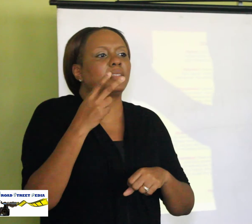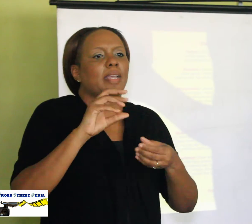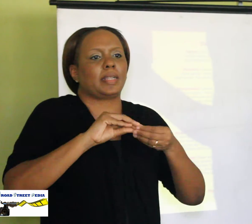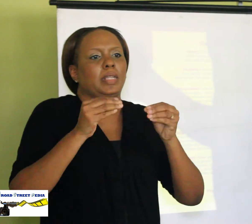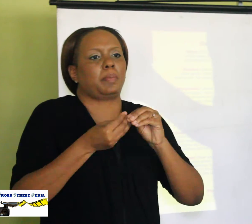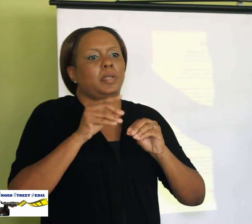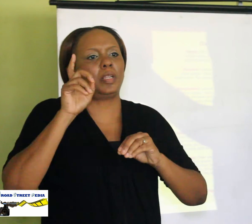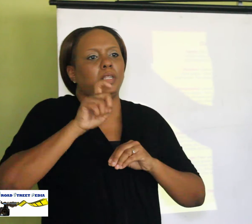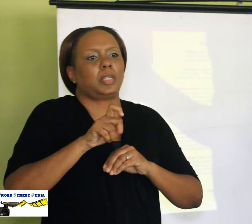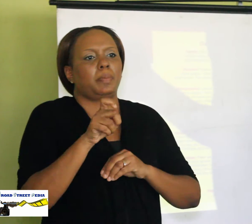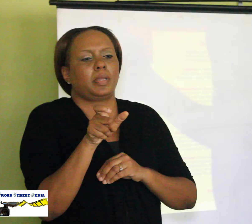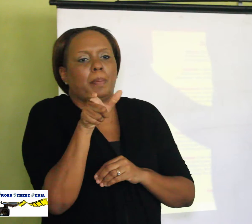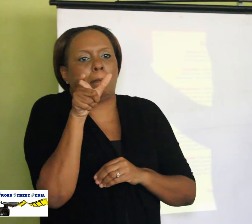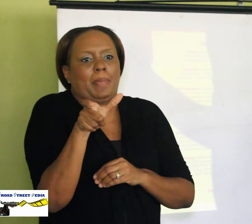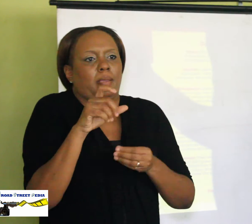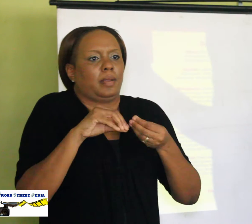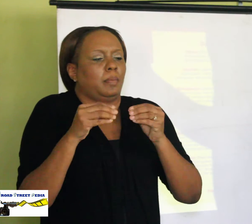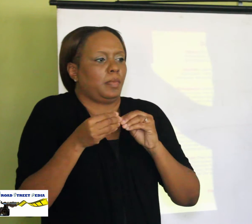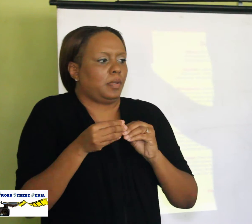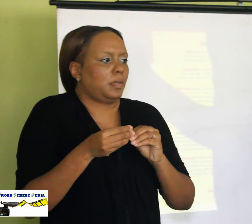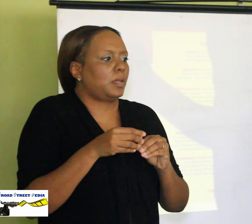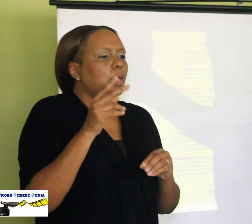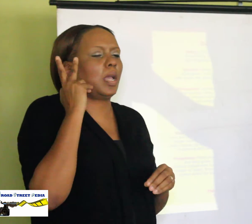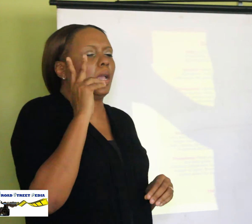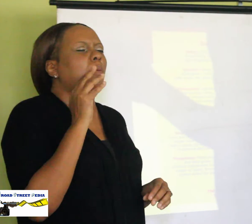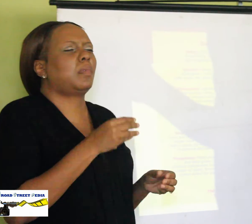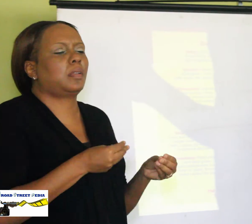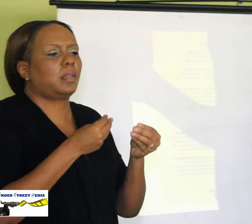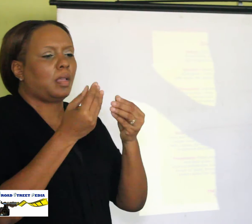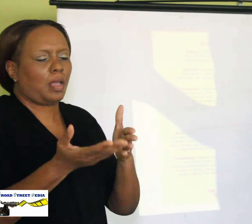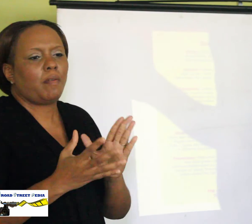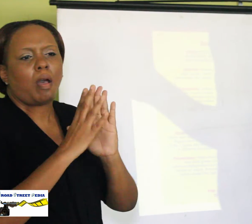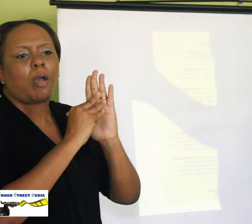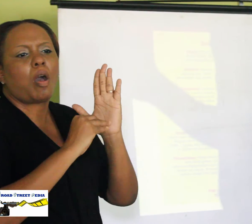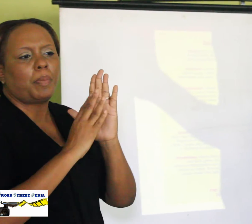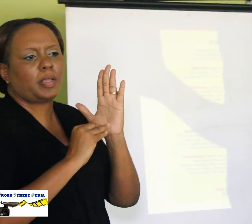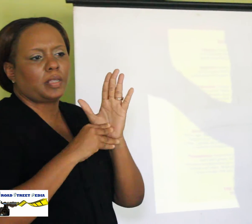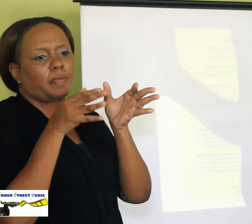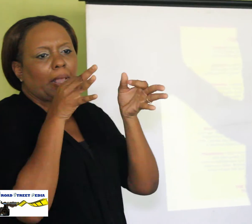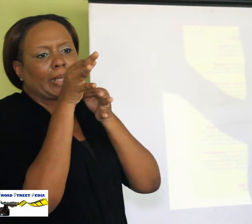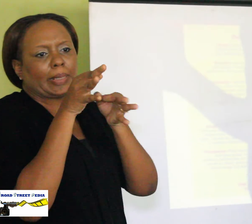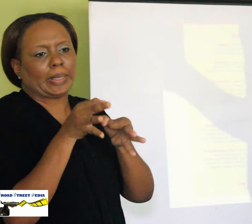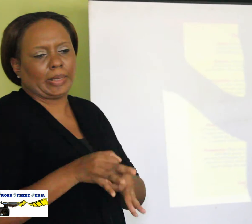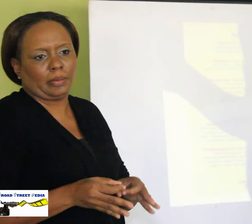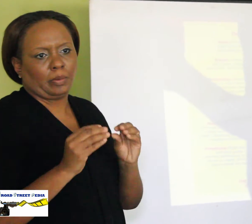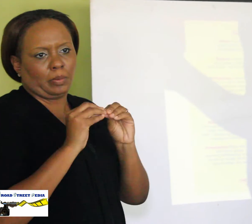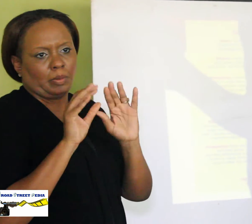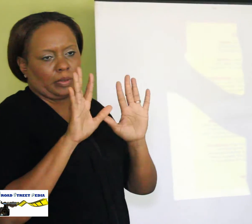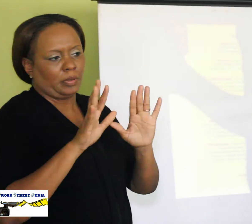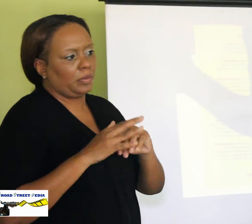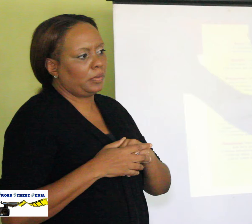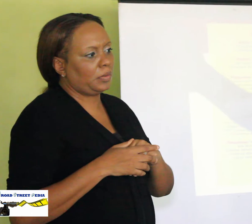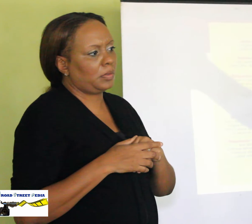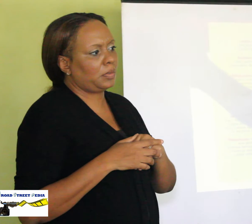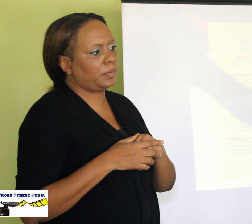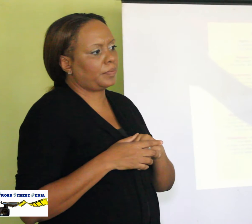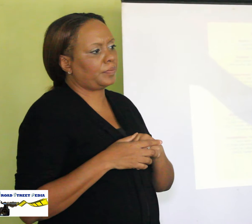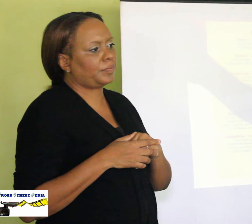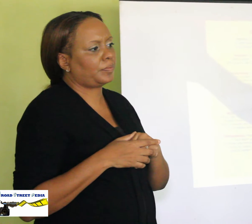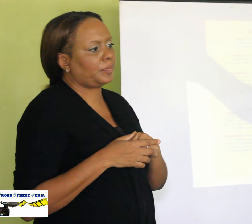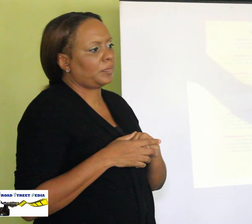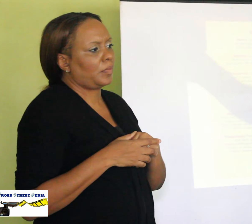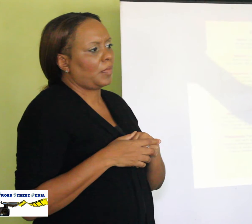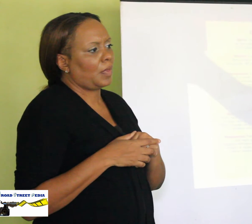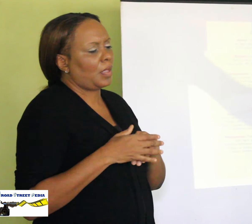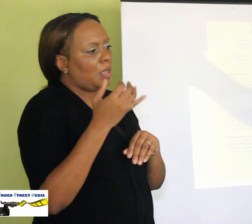when you look at the fertilizer ratio on the bag or on the bottle. Right? If you are at the